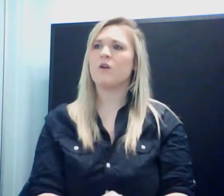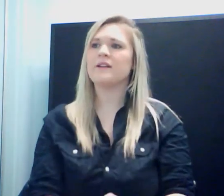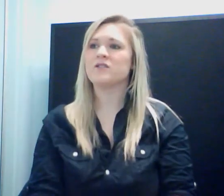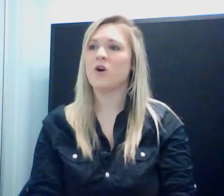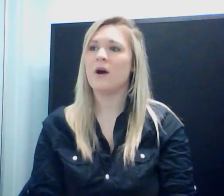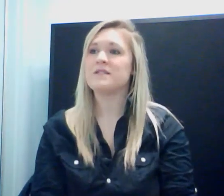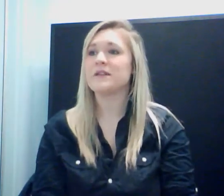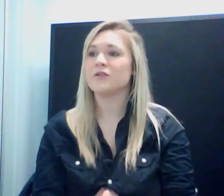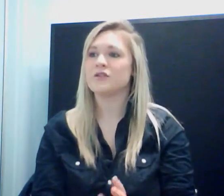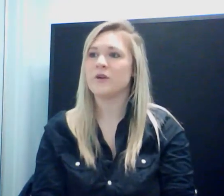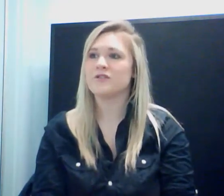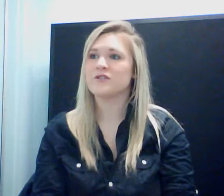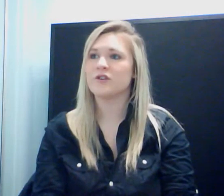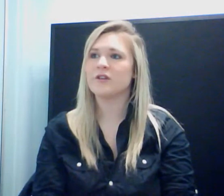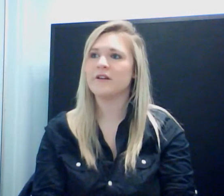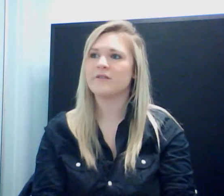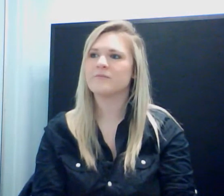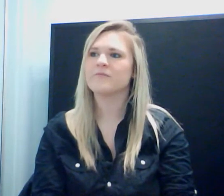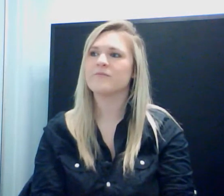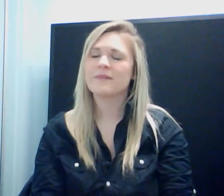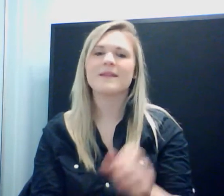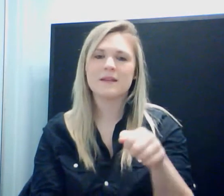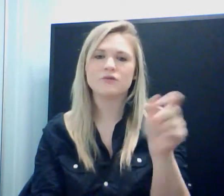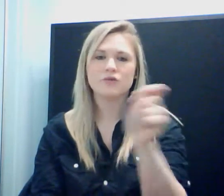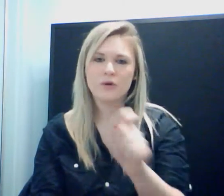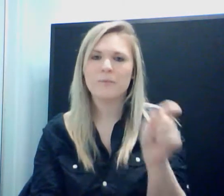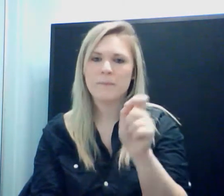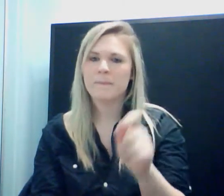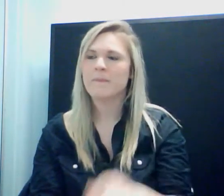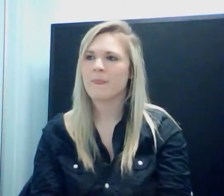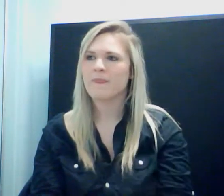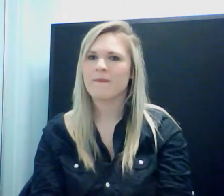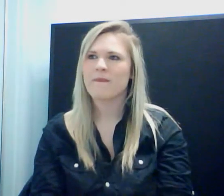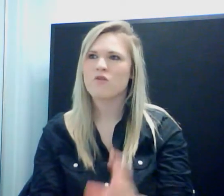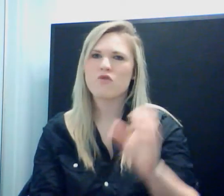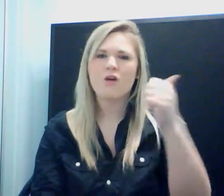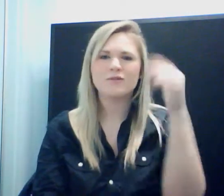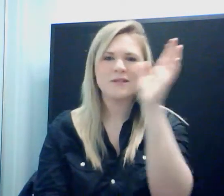Okay, so I'm single, so I just circle it? Yes. And nor the other.